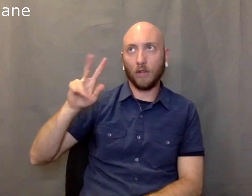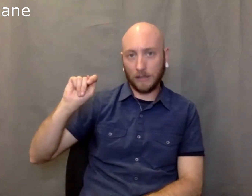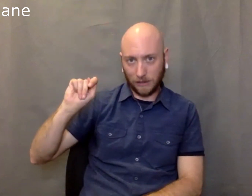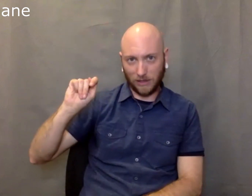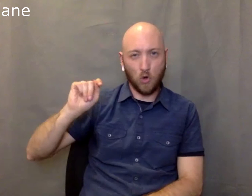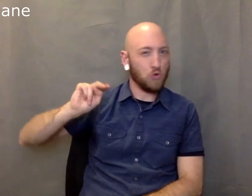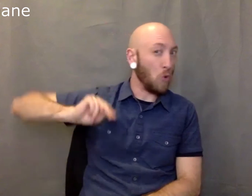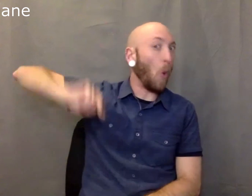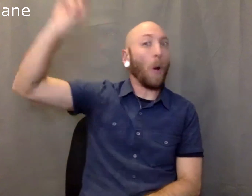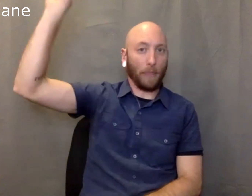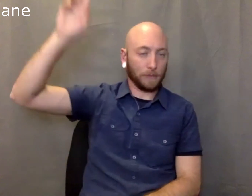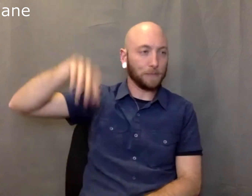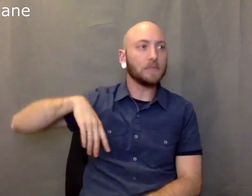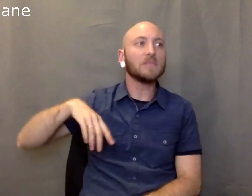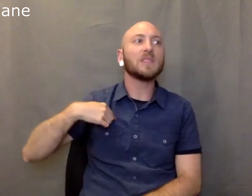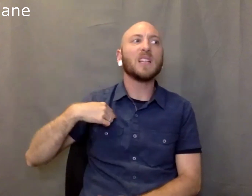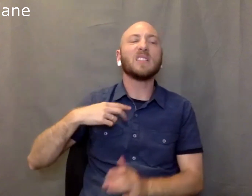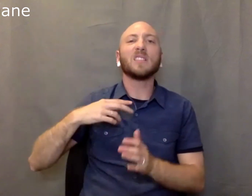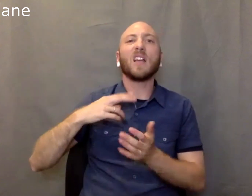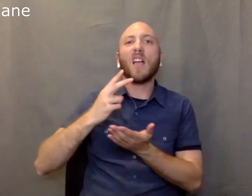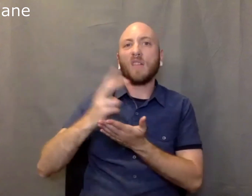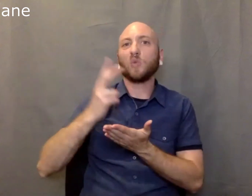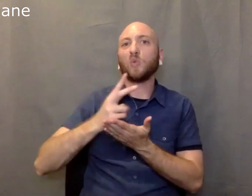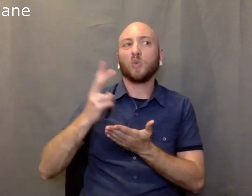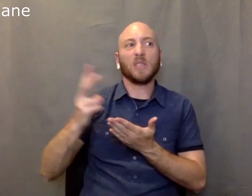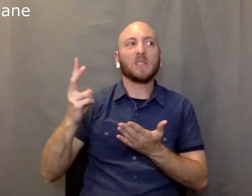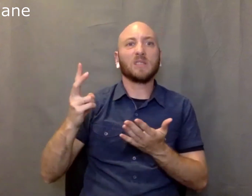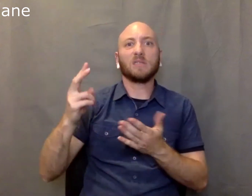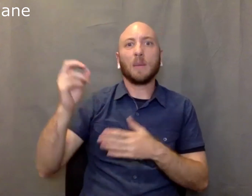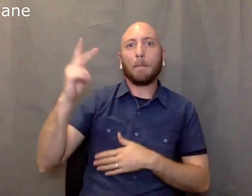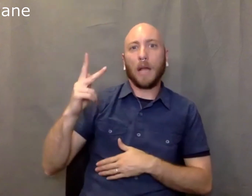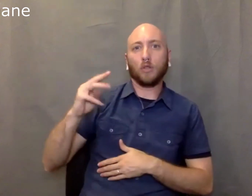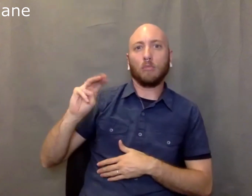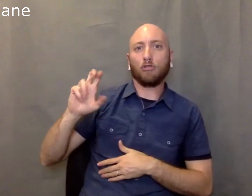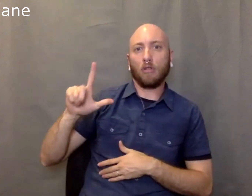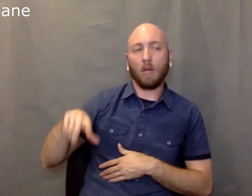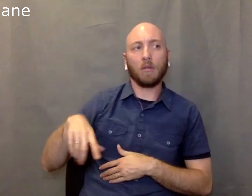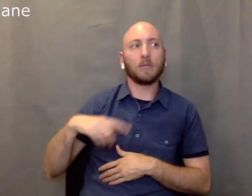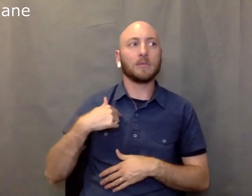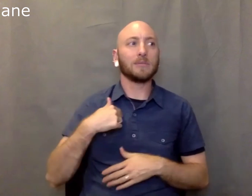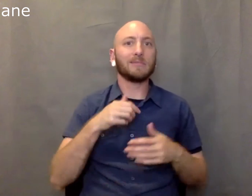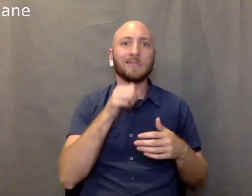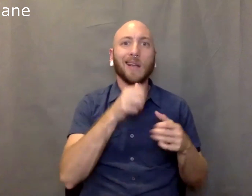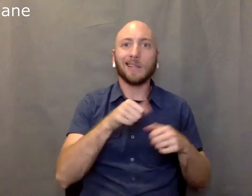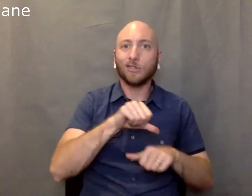And you know, we just kind of stopped texting each other, stopped calling each other. And this was really a way to hold each other accountable.